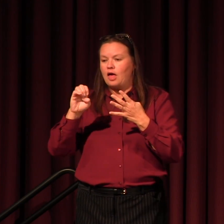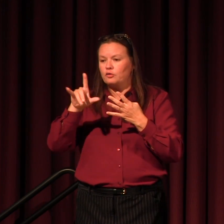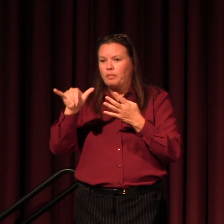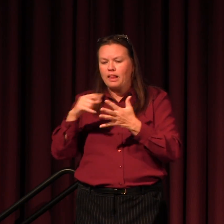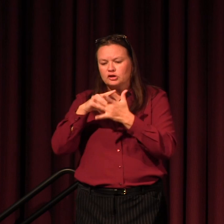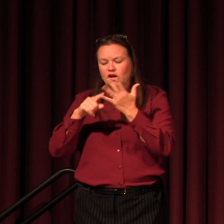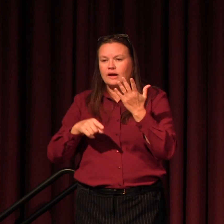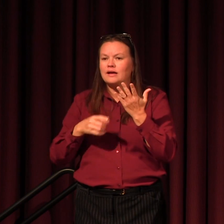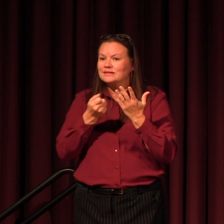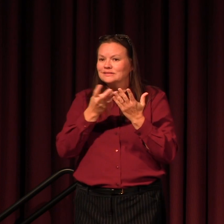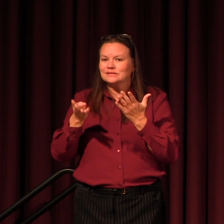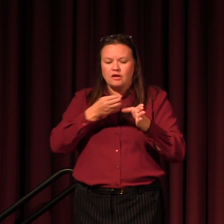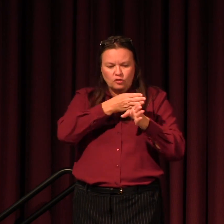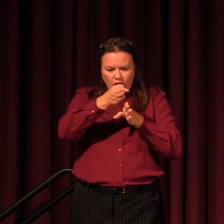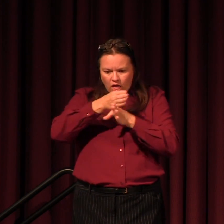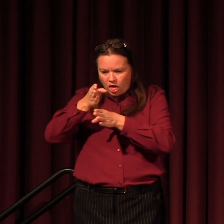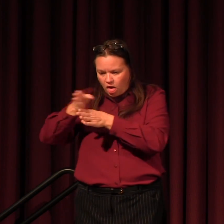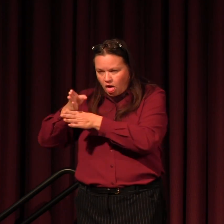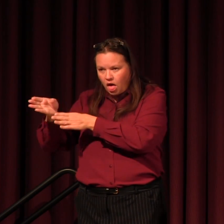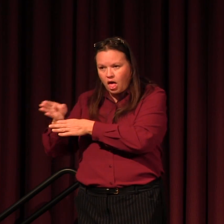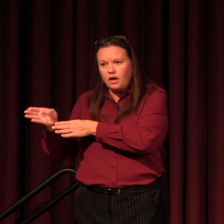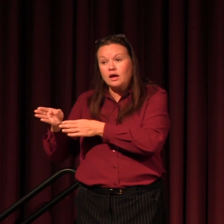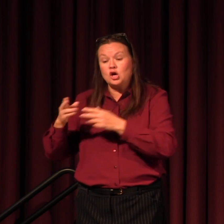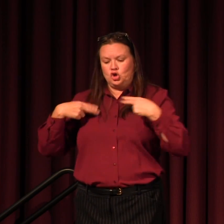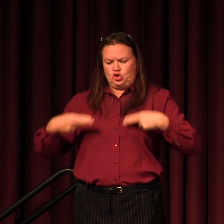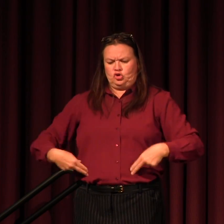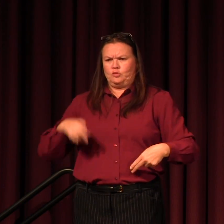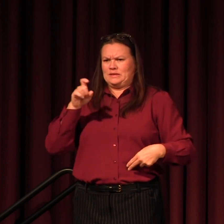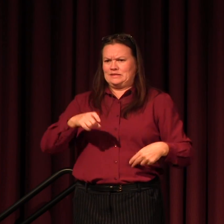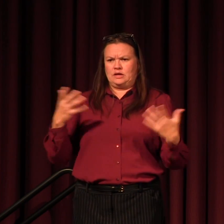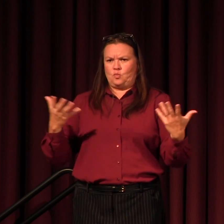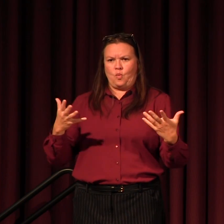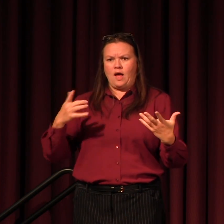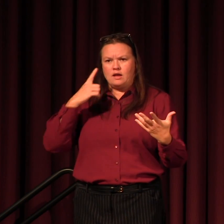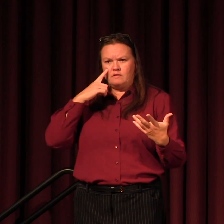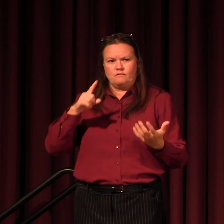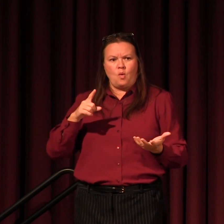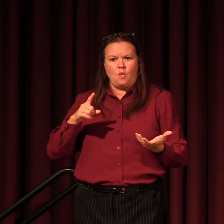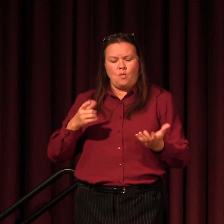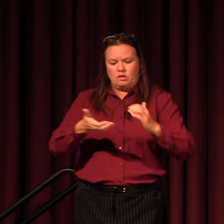that are necessary for human beings to be able to work well together.